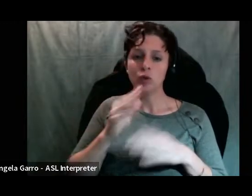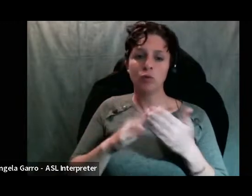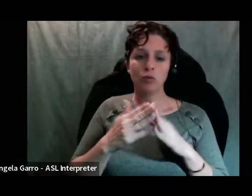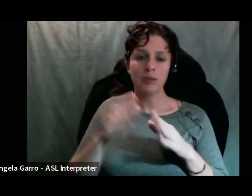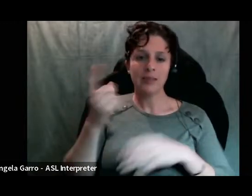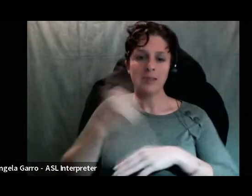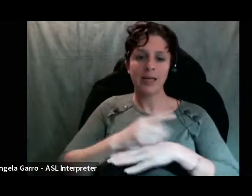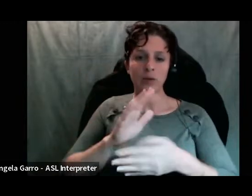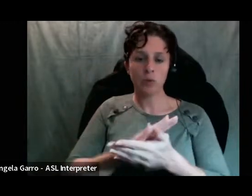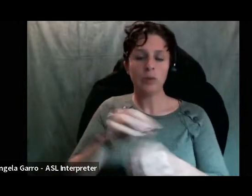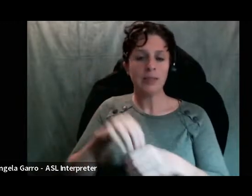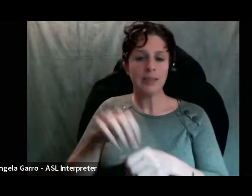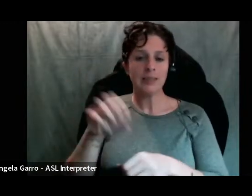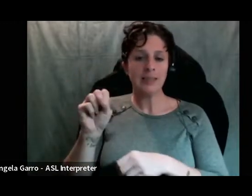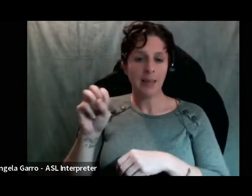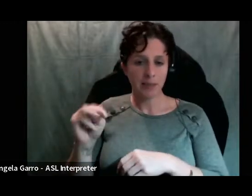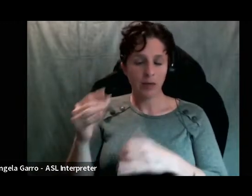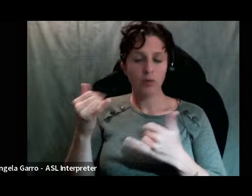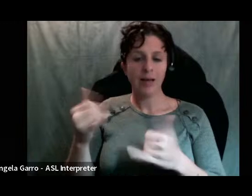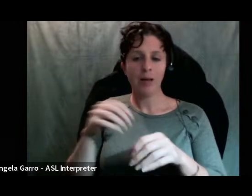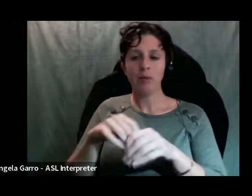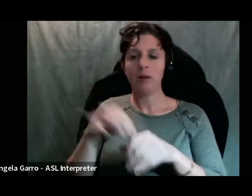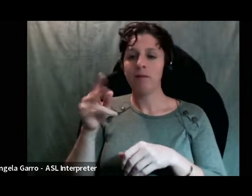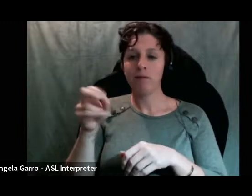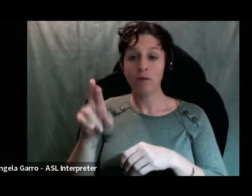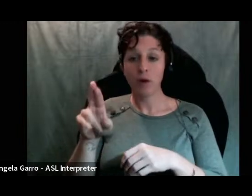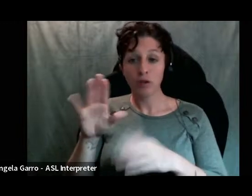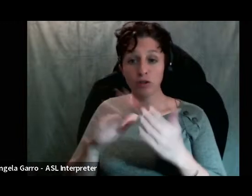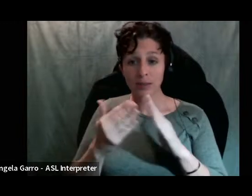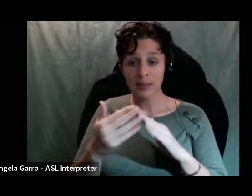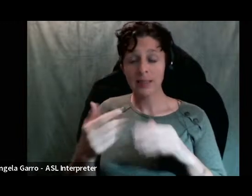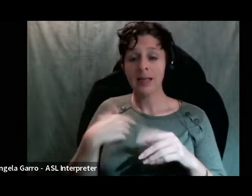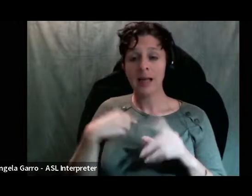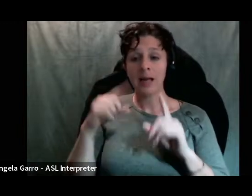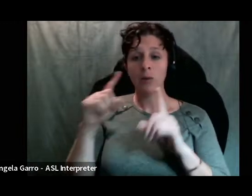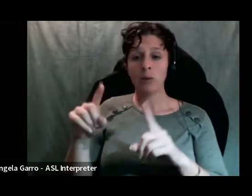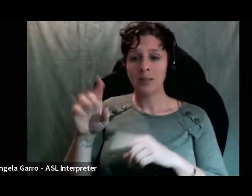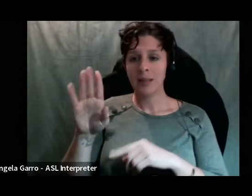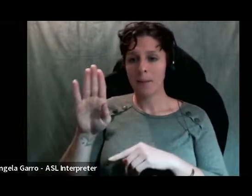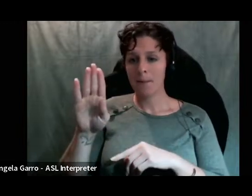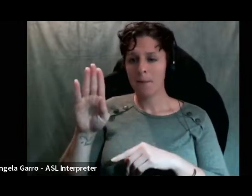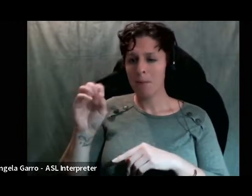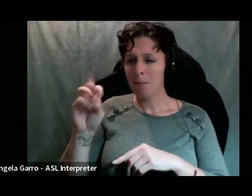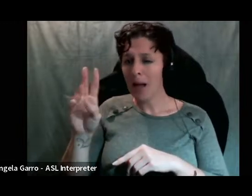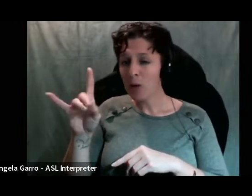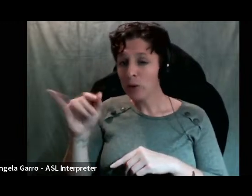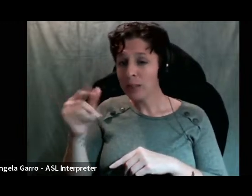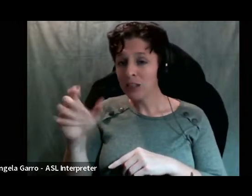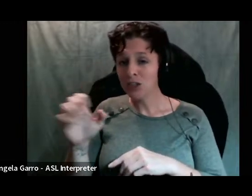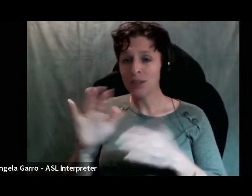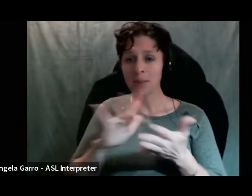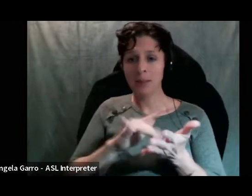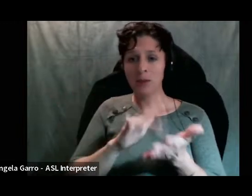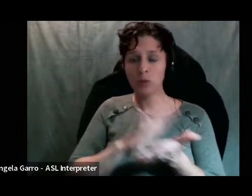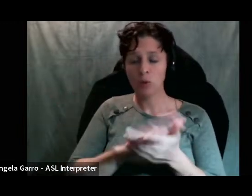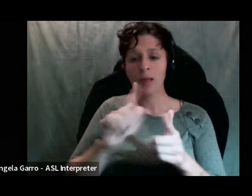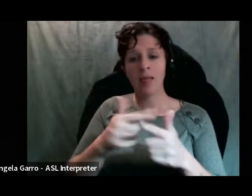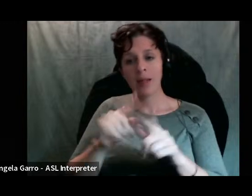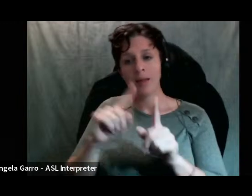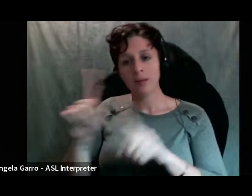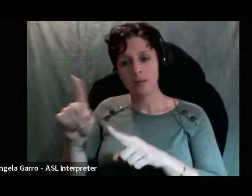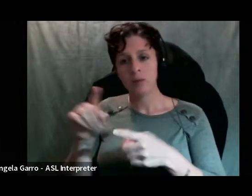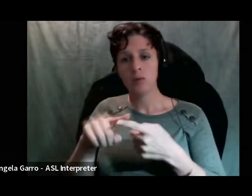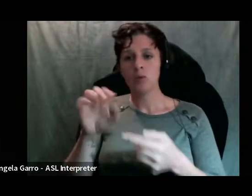located in San Mateo and is now in Foster City. I went to Bowditch Middle School and then went to San Mateo High School.